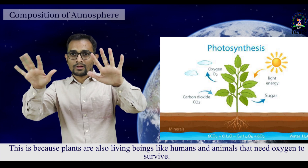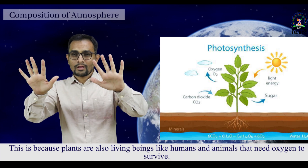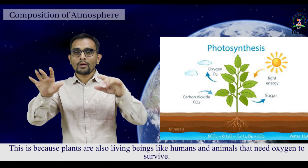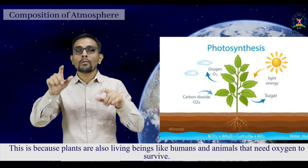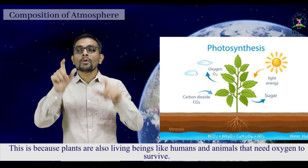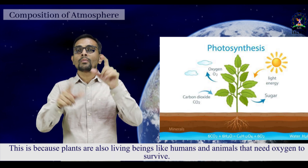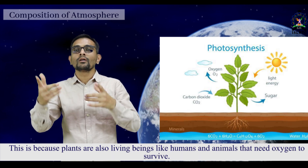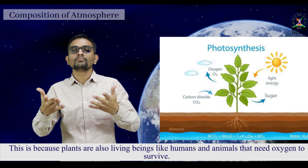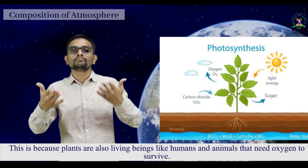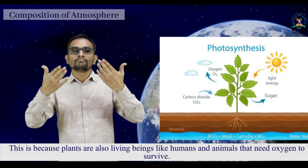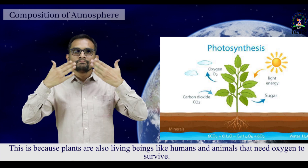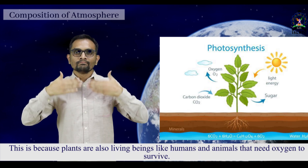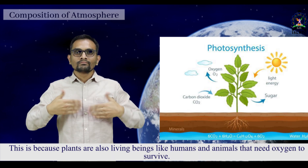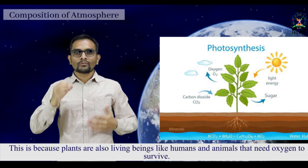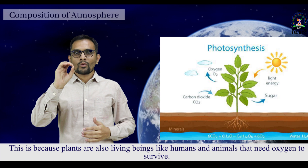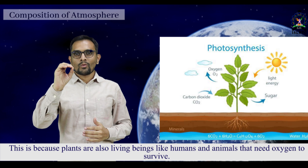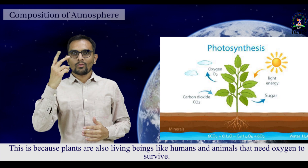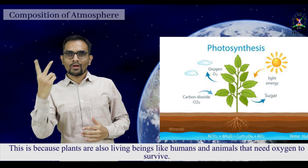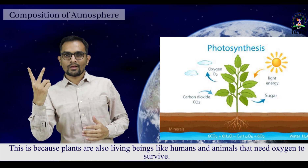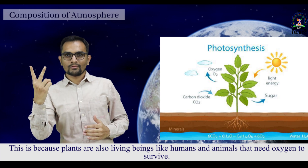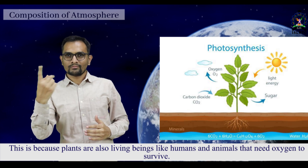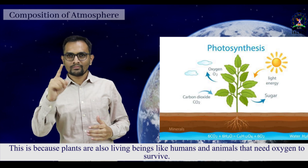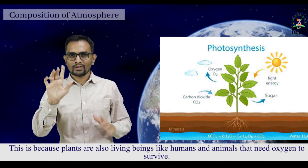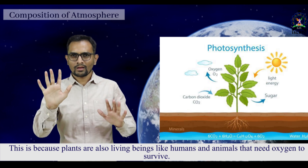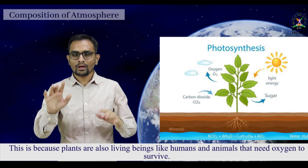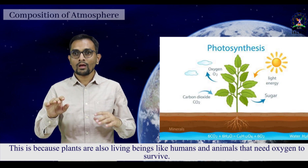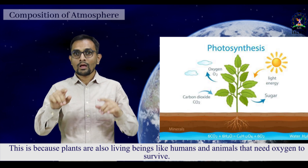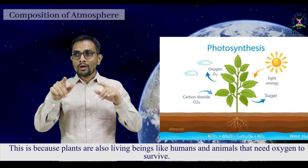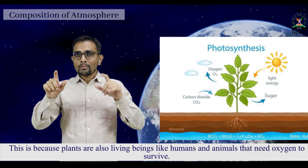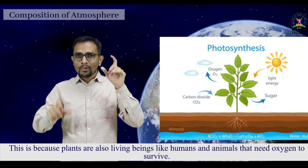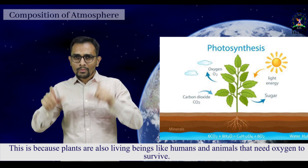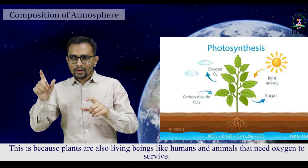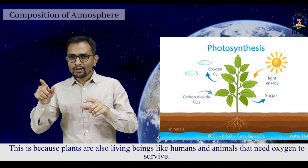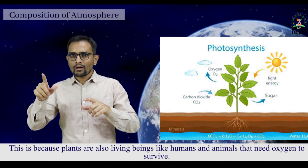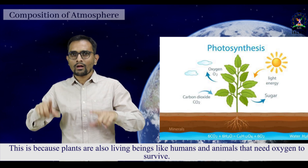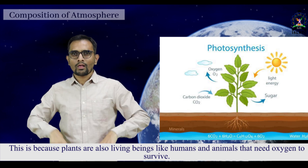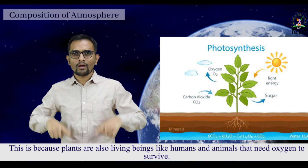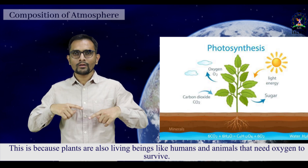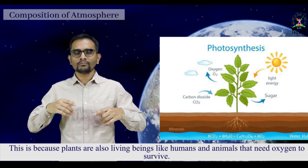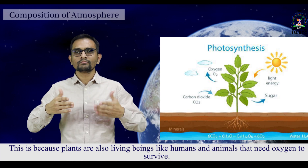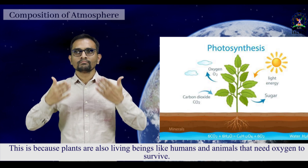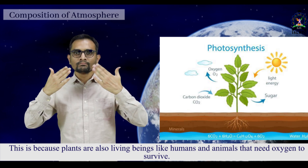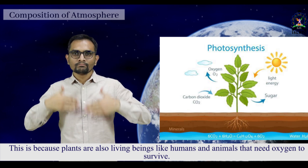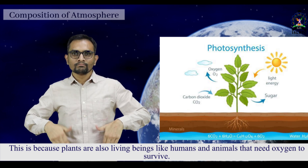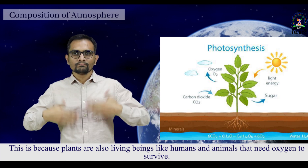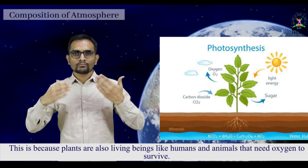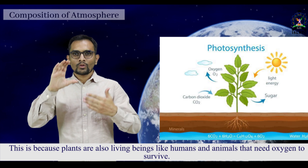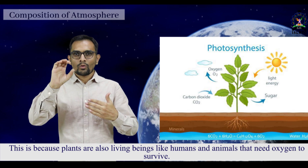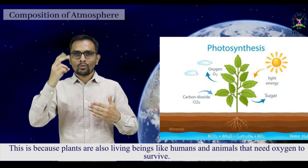This is because plants are also living beings. Like human and animal, they